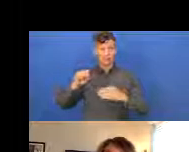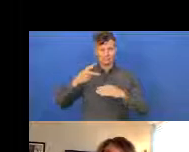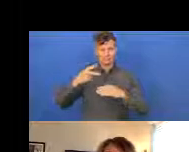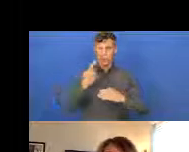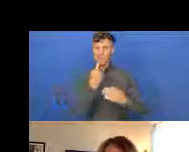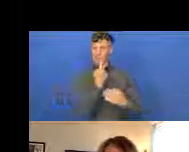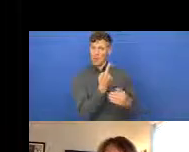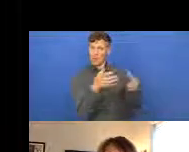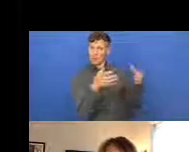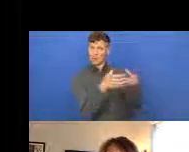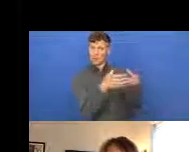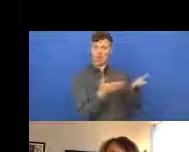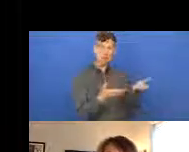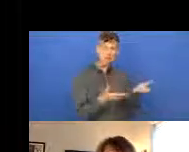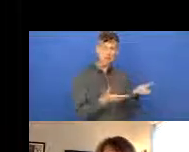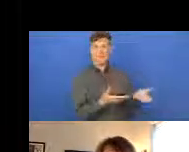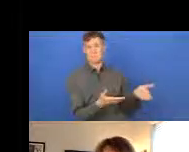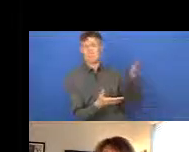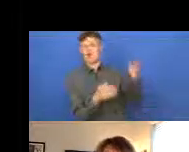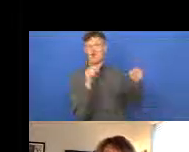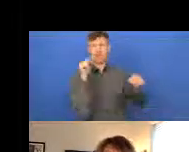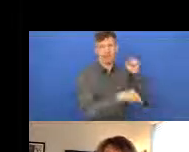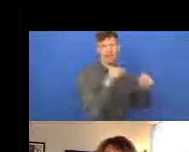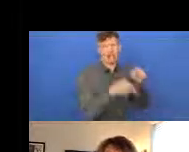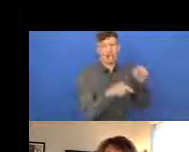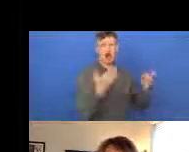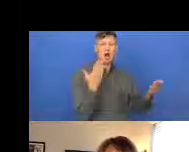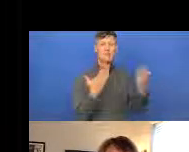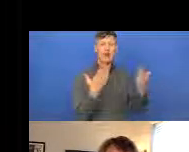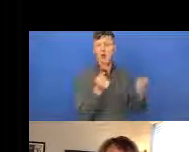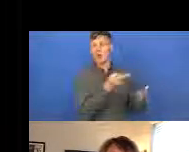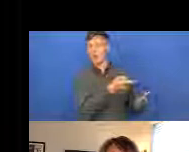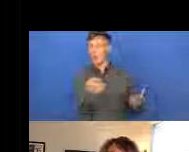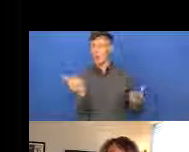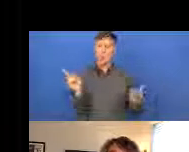the overall rate of students with disability for all students with disabilities.